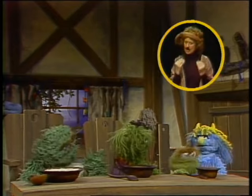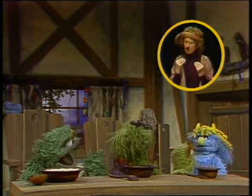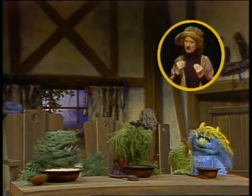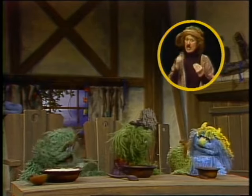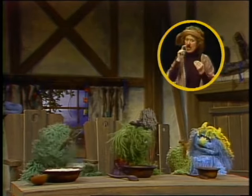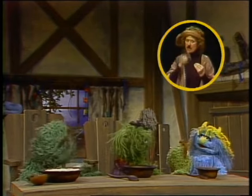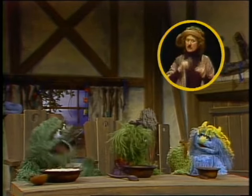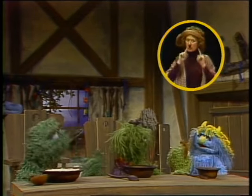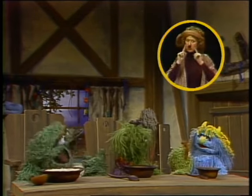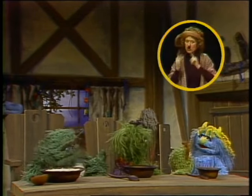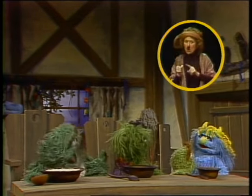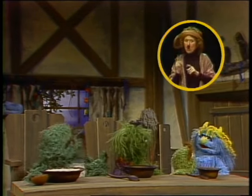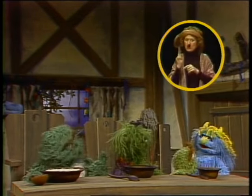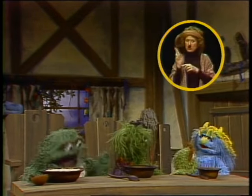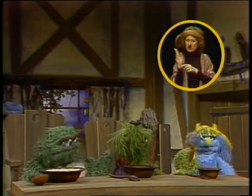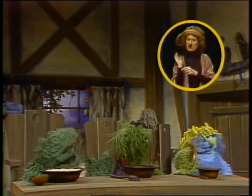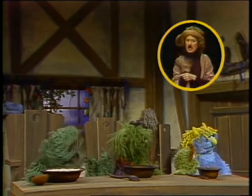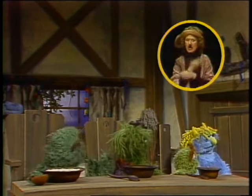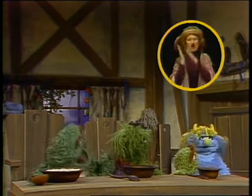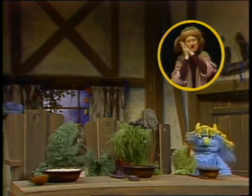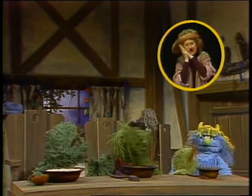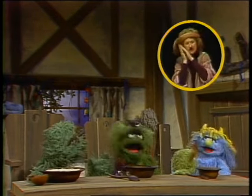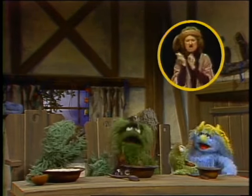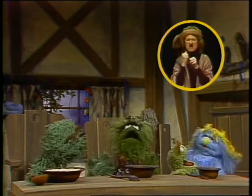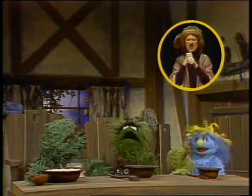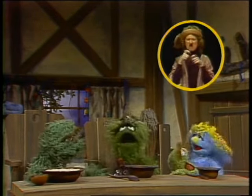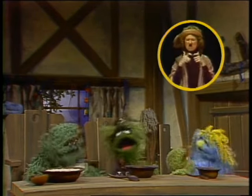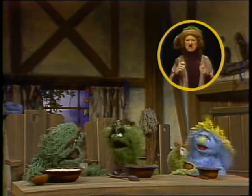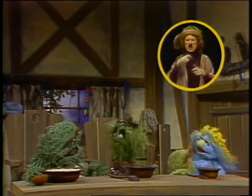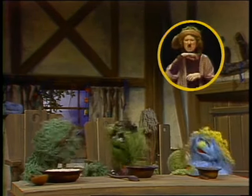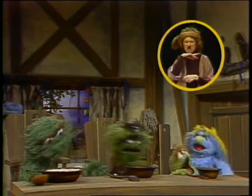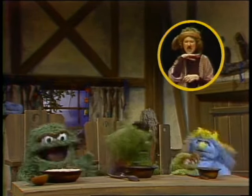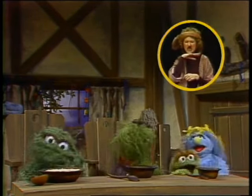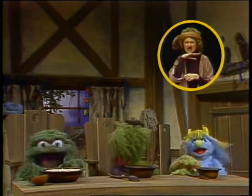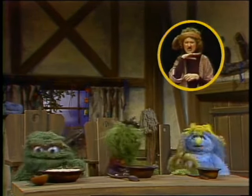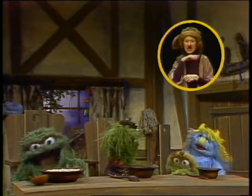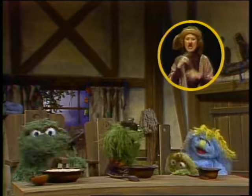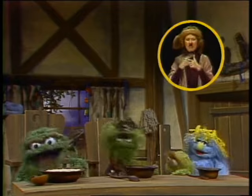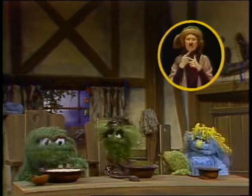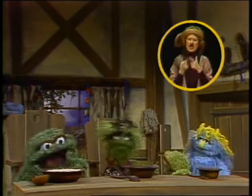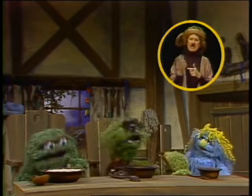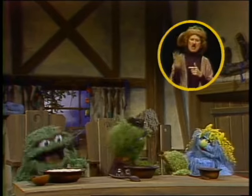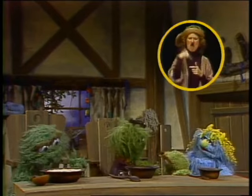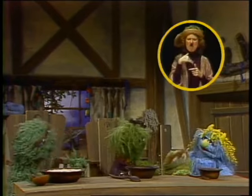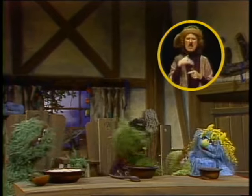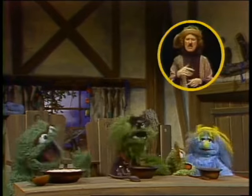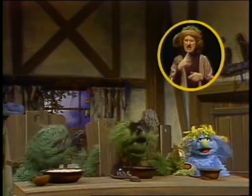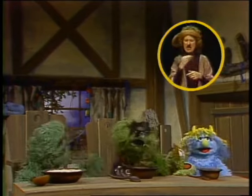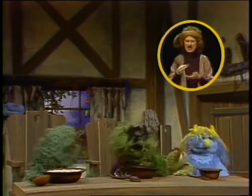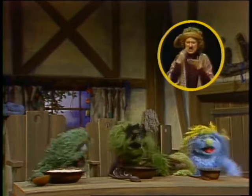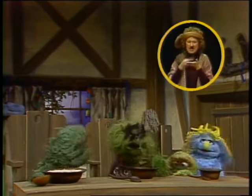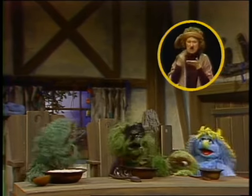is go lie down in our beds and mess them up good. Yeah, I can do that real good. Then come back here and eat this porridge. Yeah. I hate this stuff. Well, sure.